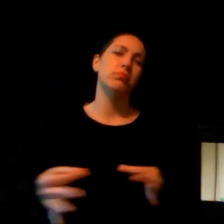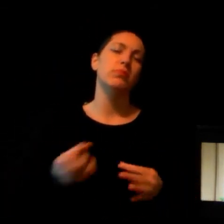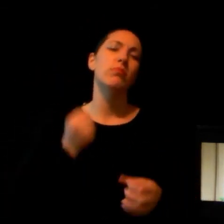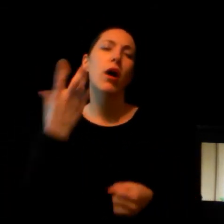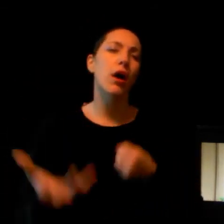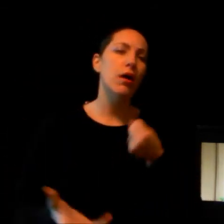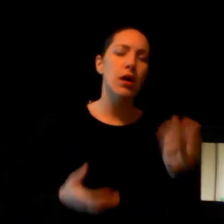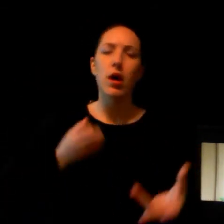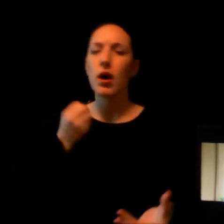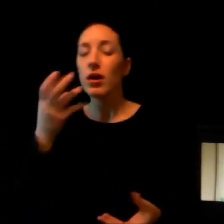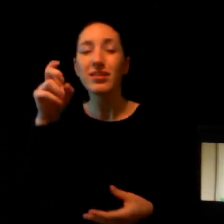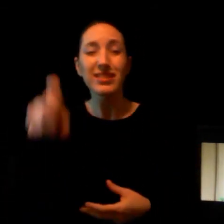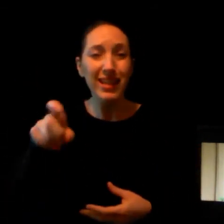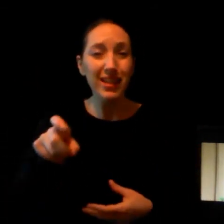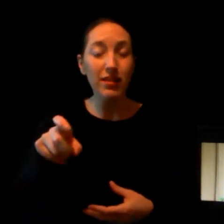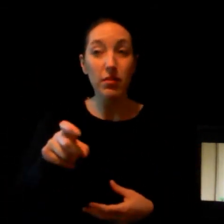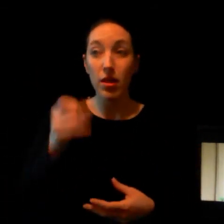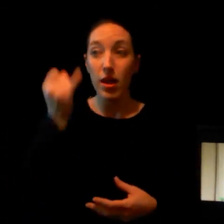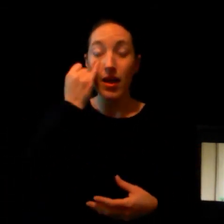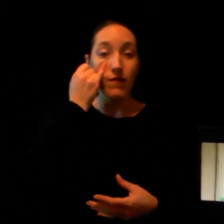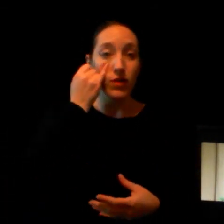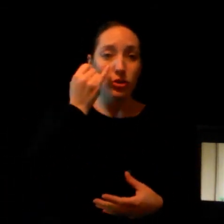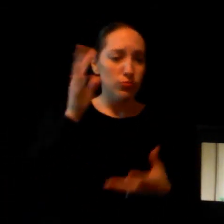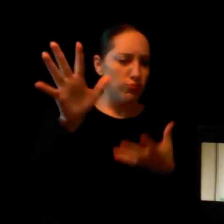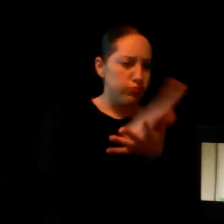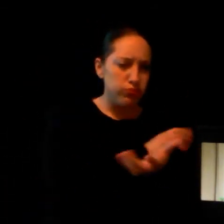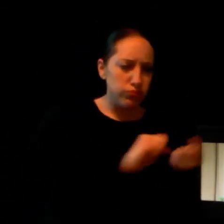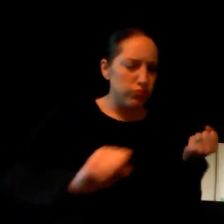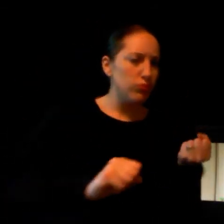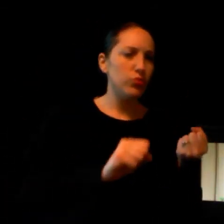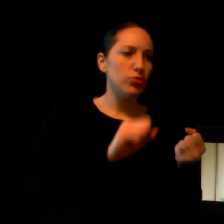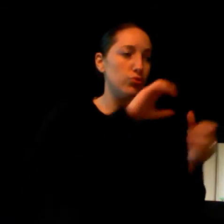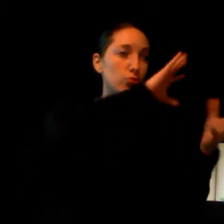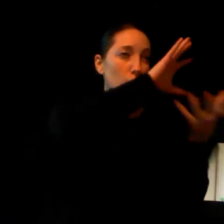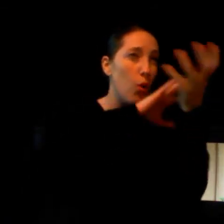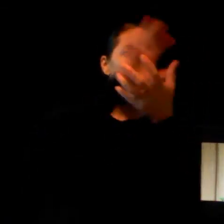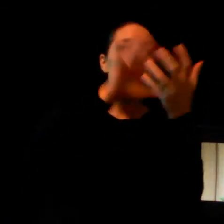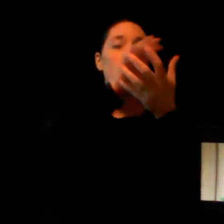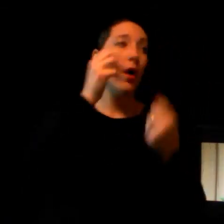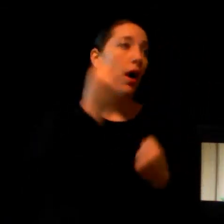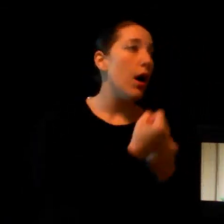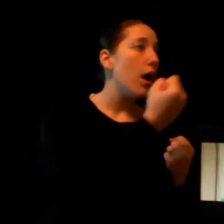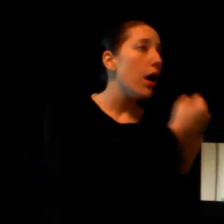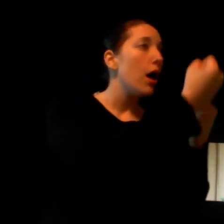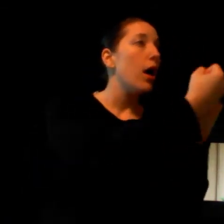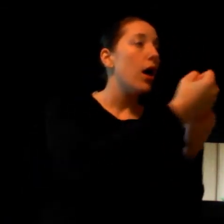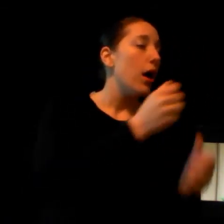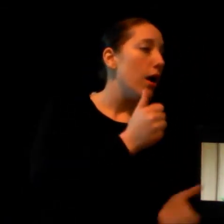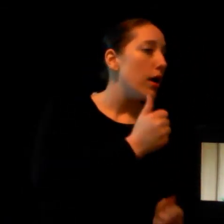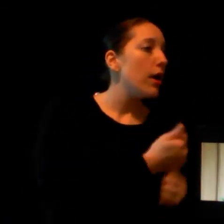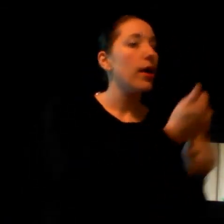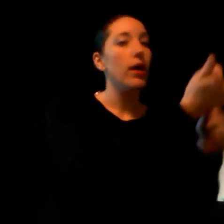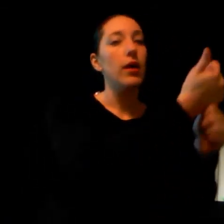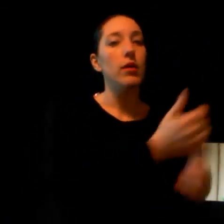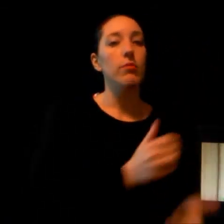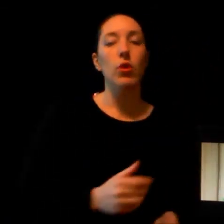it's rushing to the site of a devastating storm in Alabama or braving danger to cover a revolution in the Middle